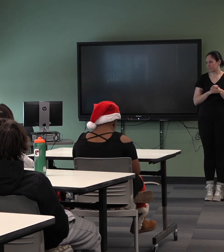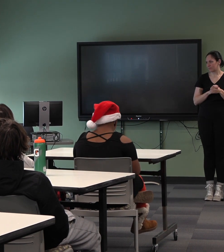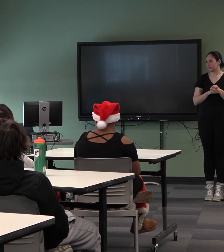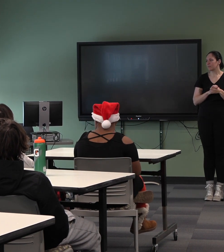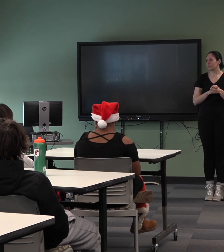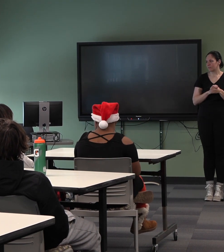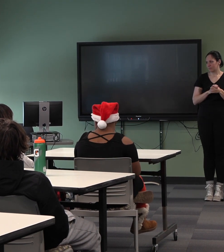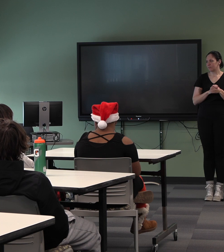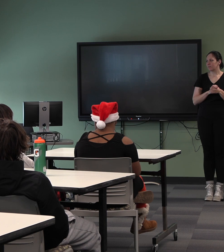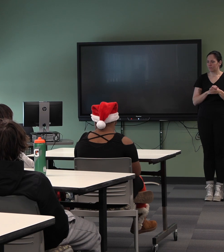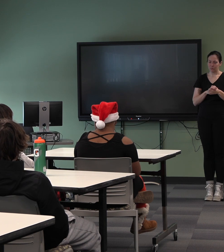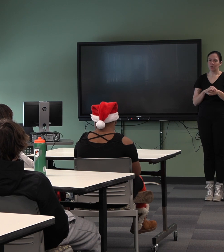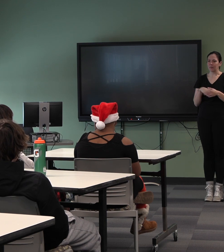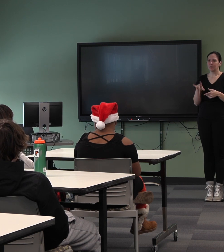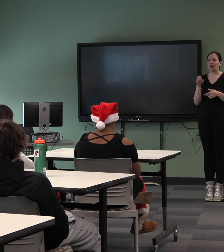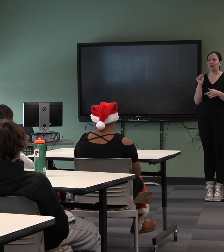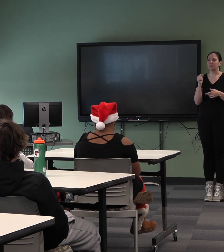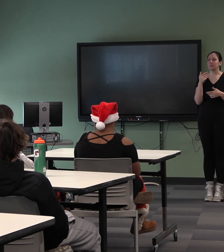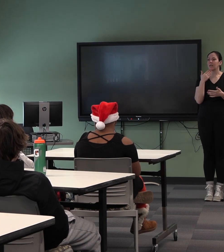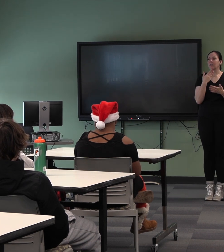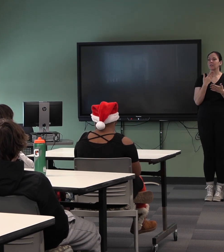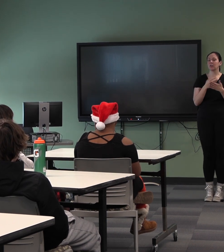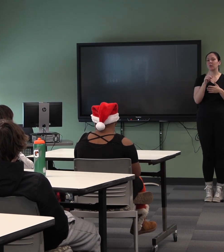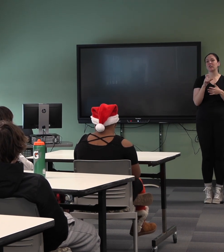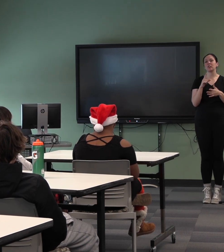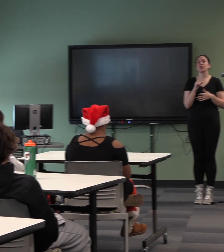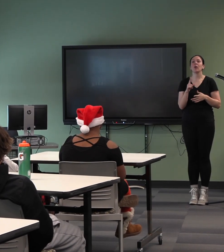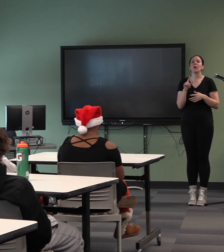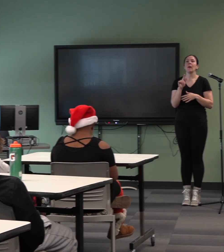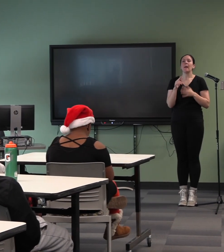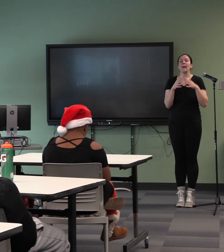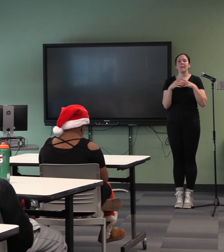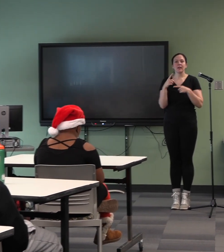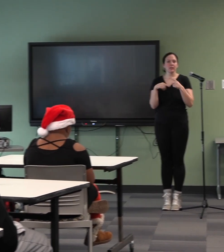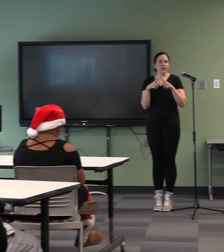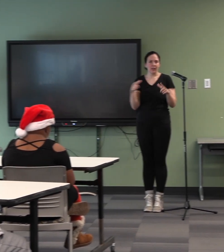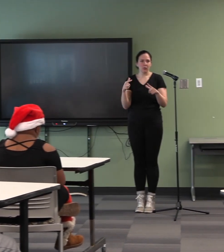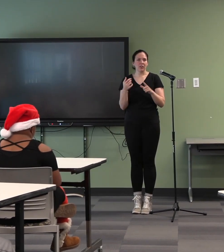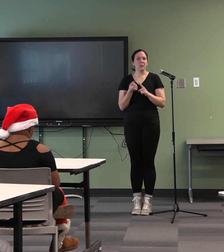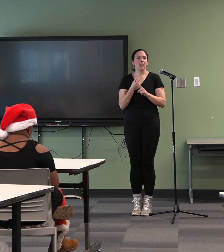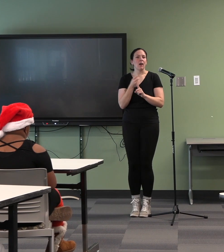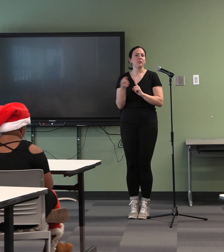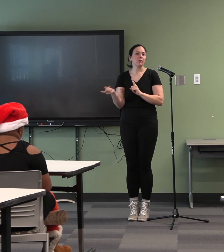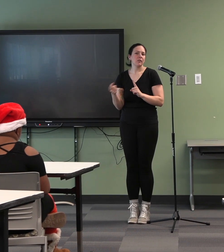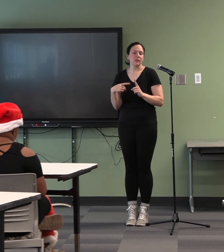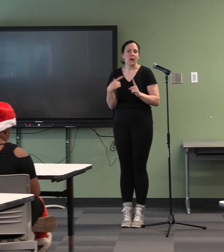to use the two? That is a good question. So, American Sign Language has many offshoots.